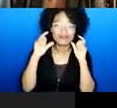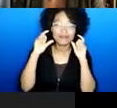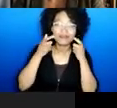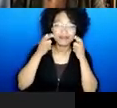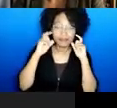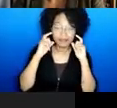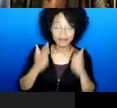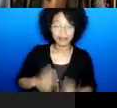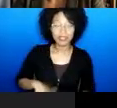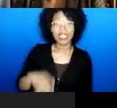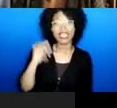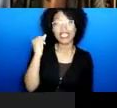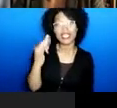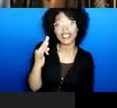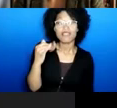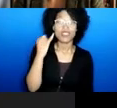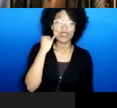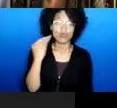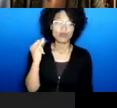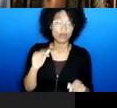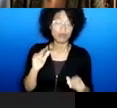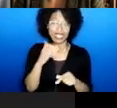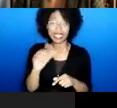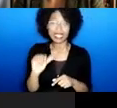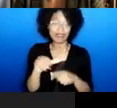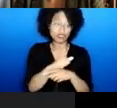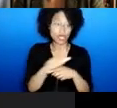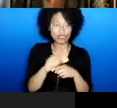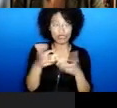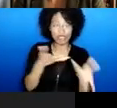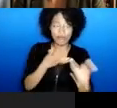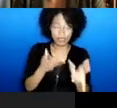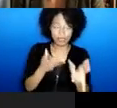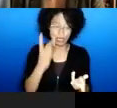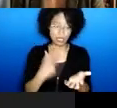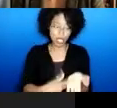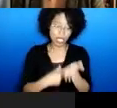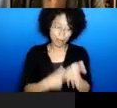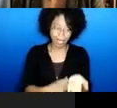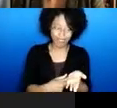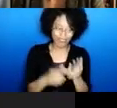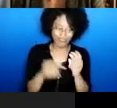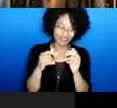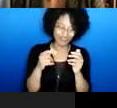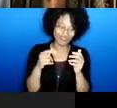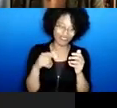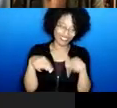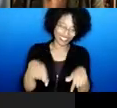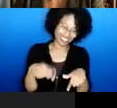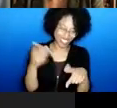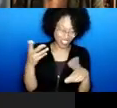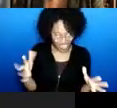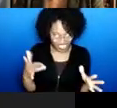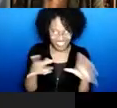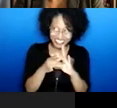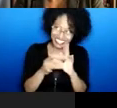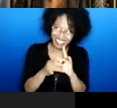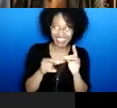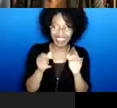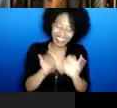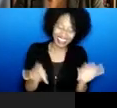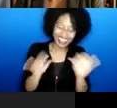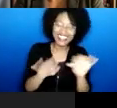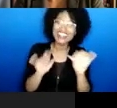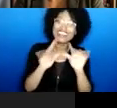trainings or conversations, you've seen me talk about this already, and that might be getting a little bit repetitive, but that's also a